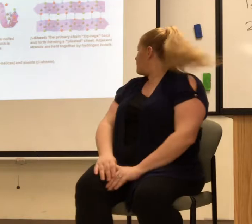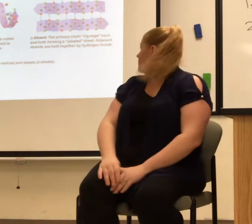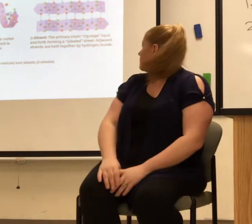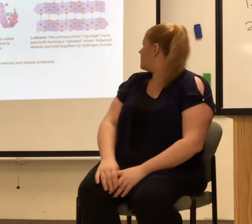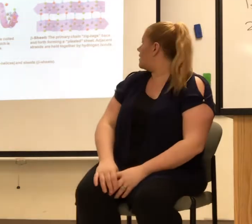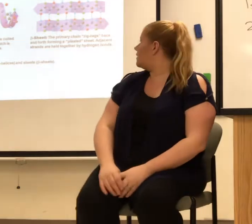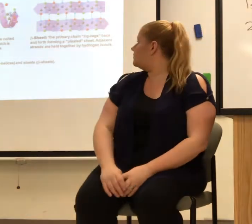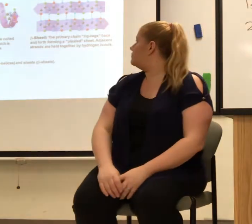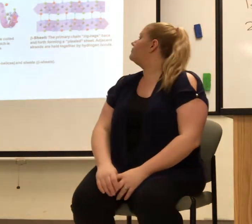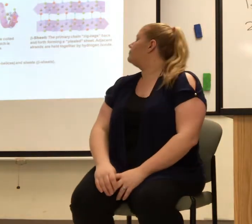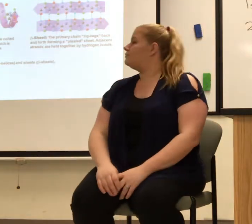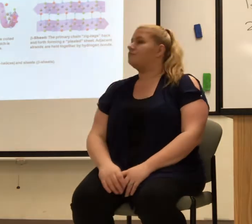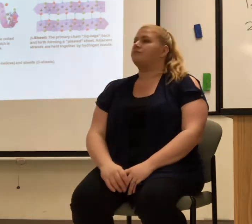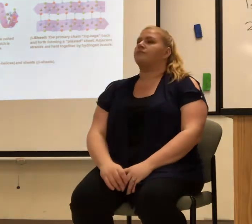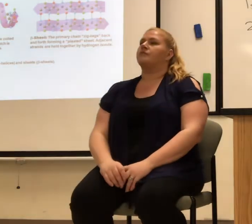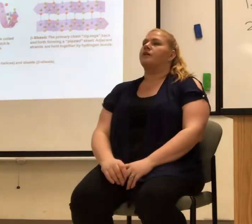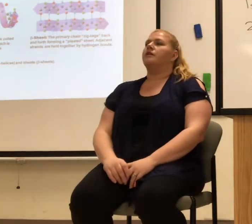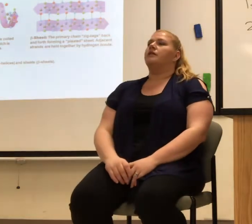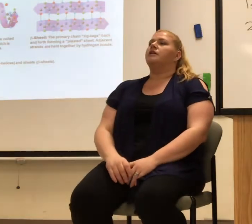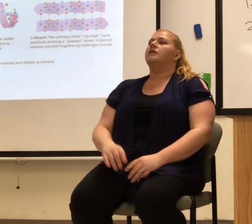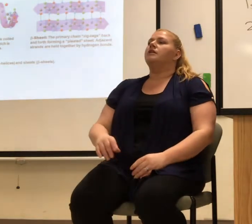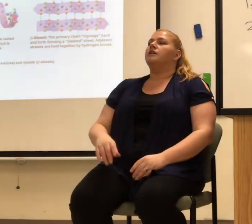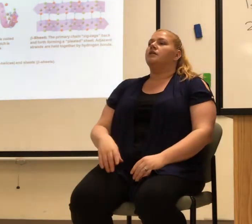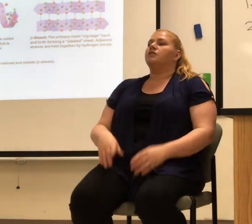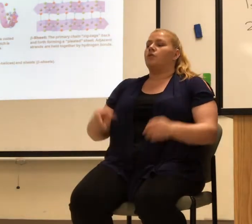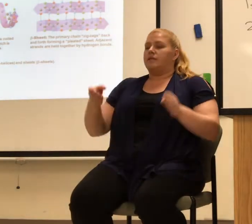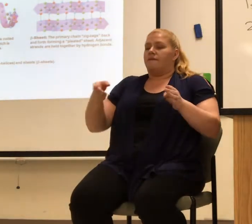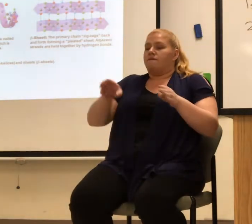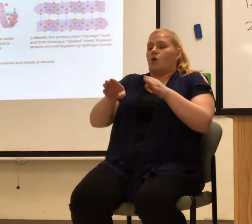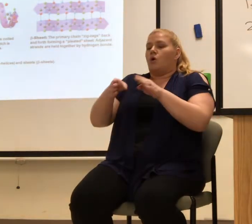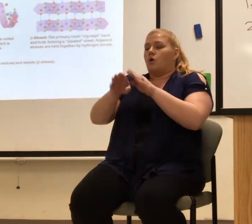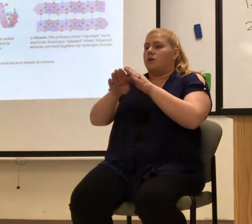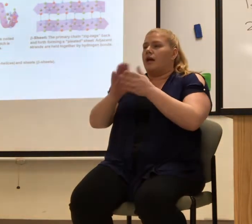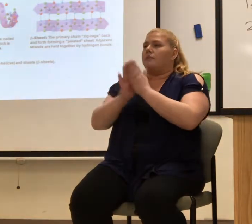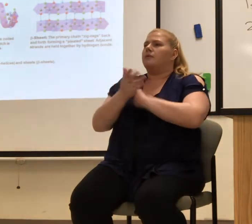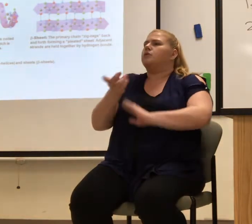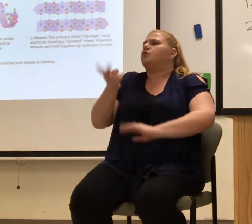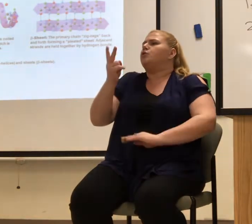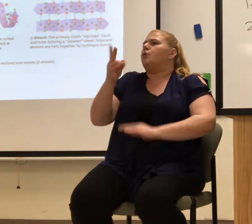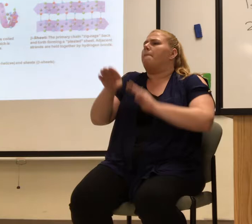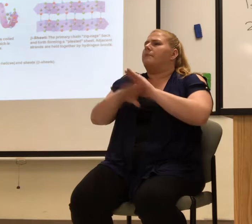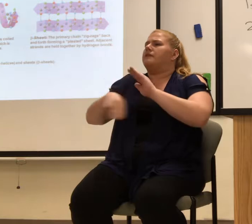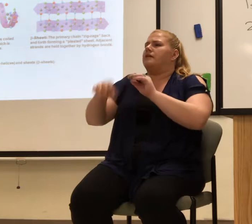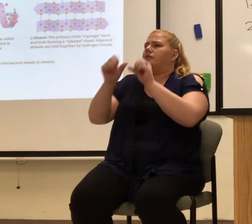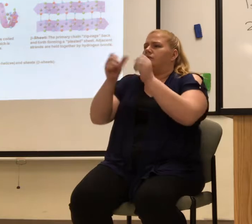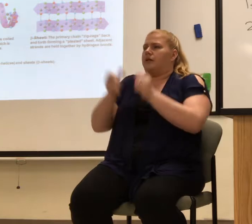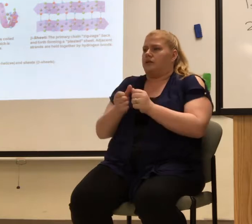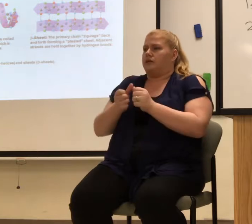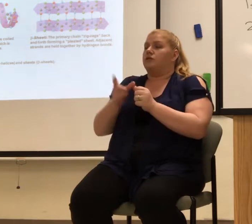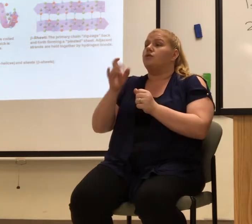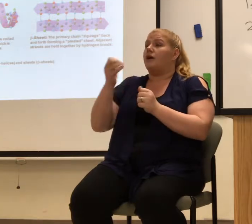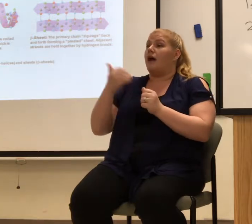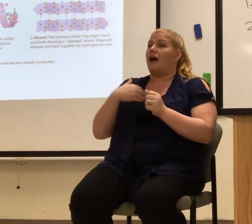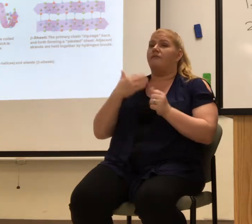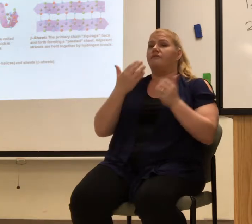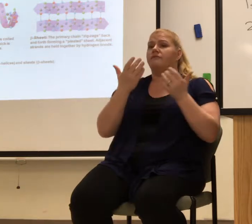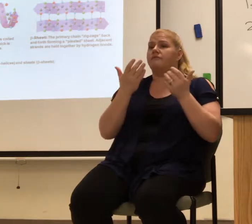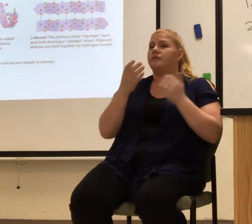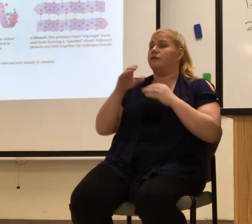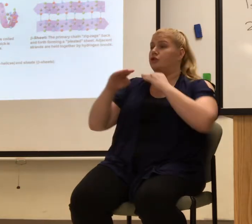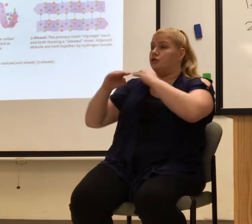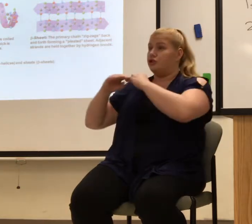the amino acids will start to fold in a way in either 2 basic shapes, alpha helices or beta pleated sheets. That's kind of the